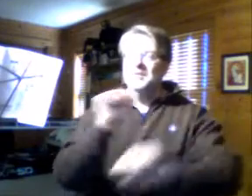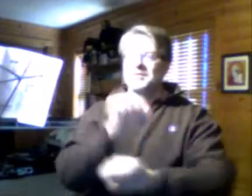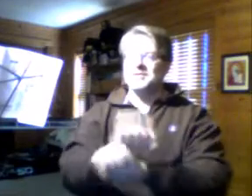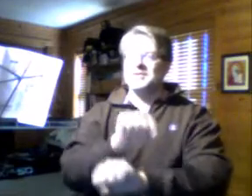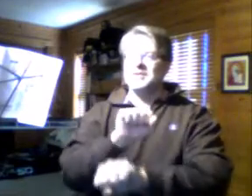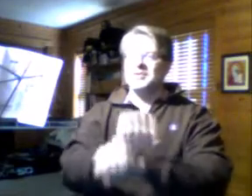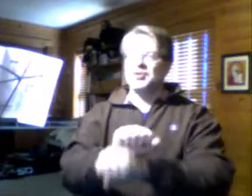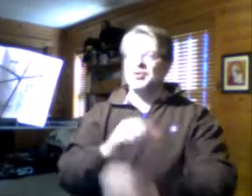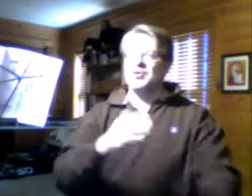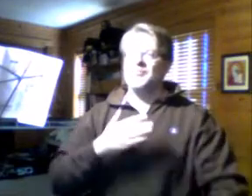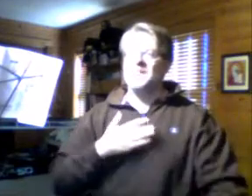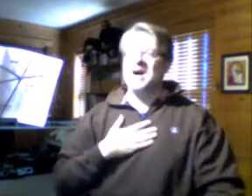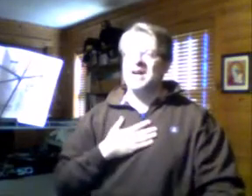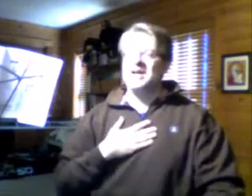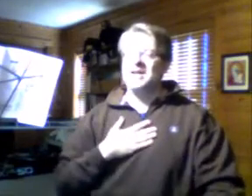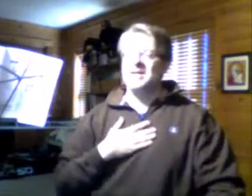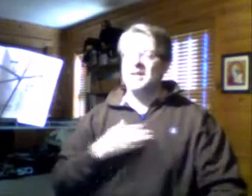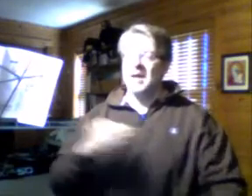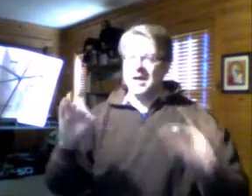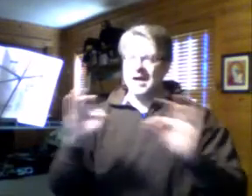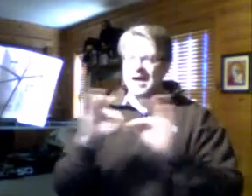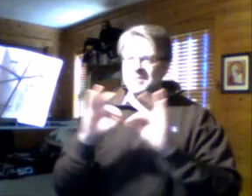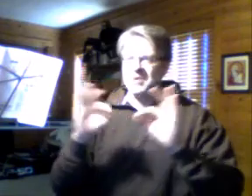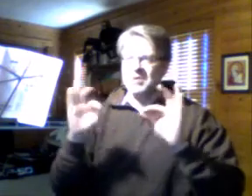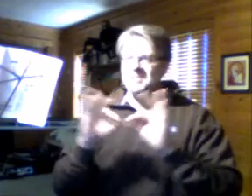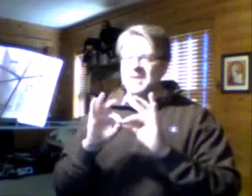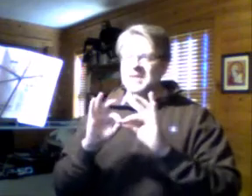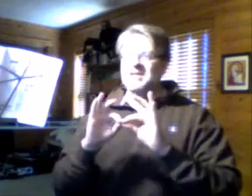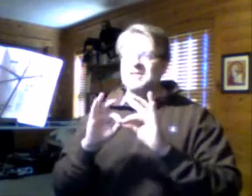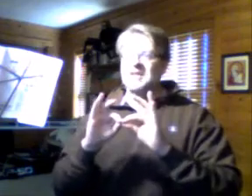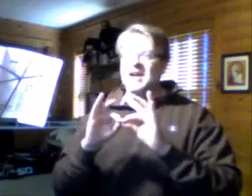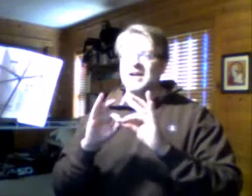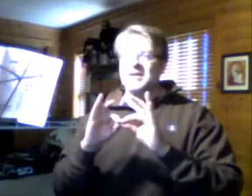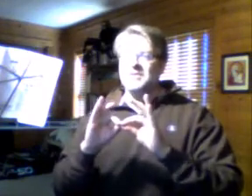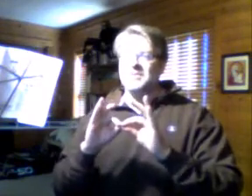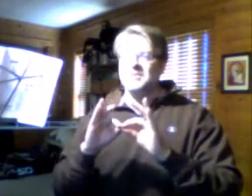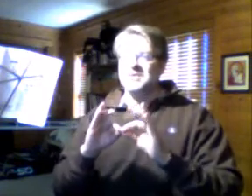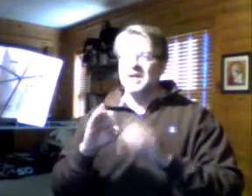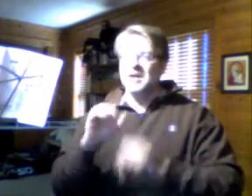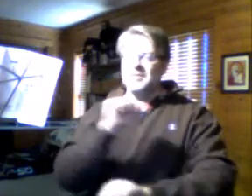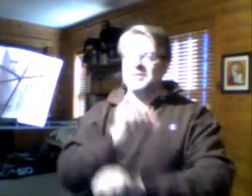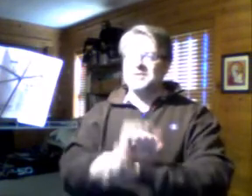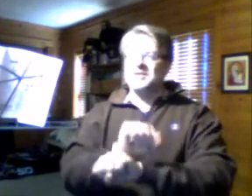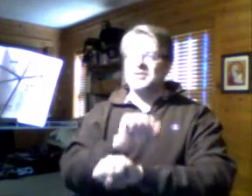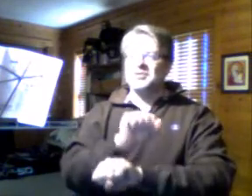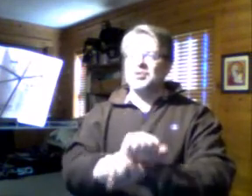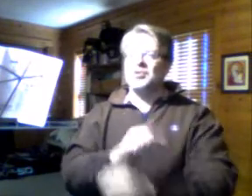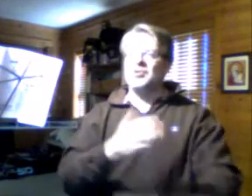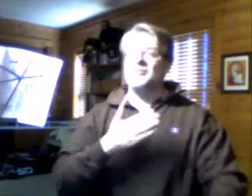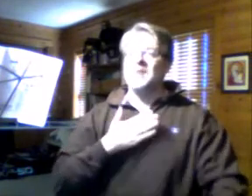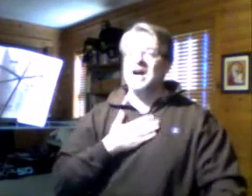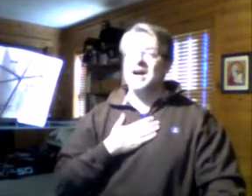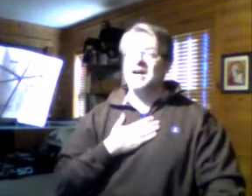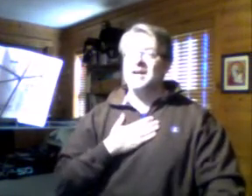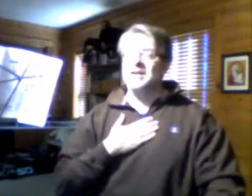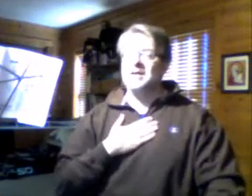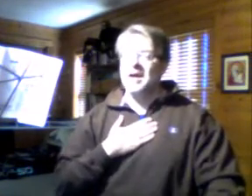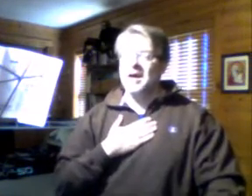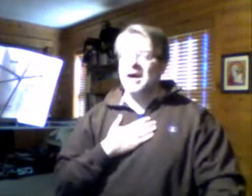This little chore of mine, I'm gonna make it count. This little chore of mine,